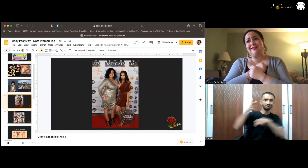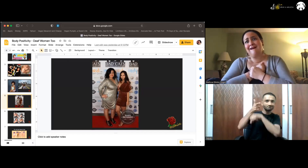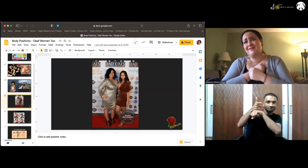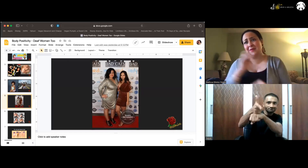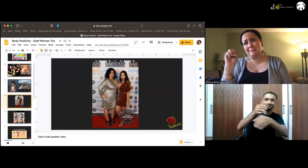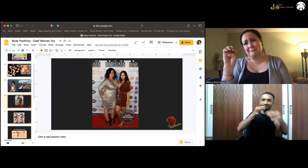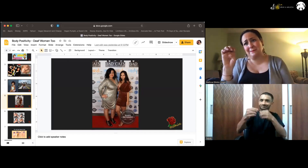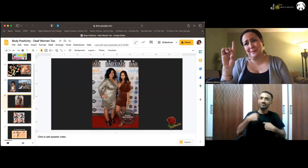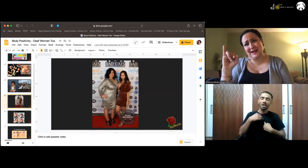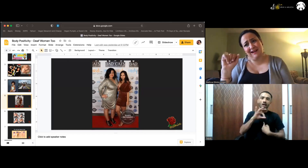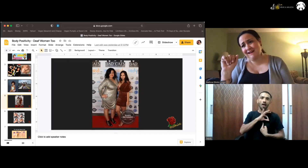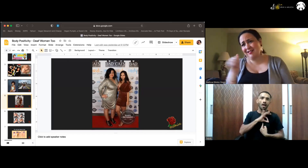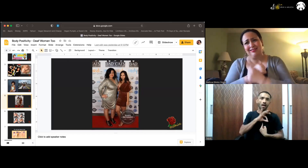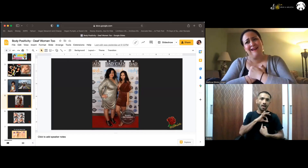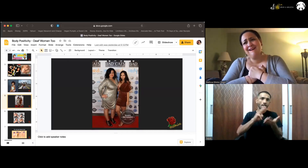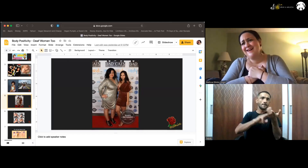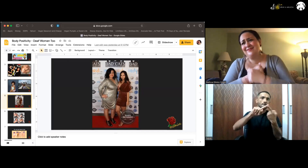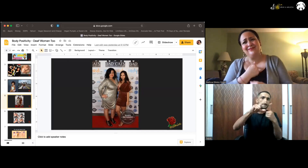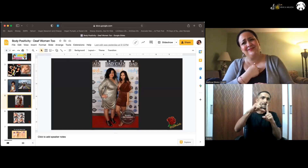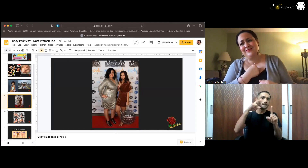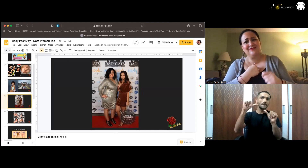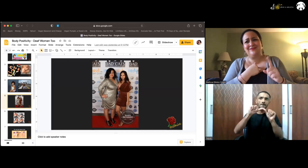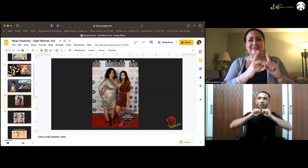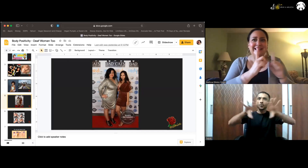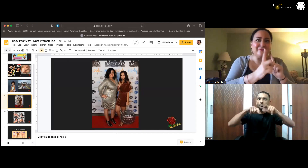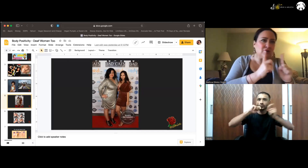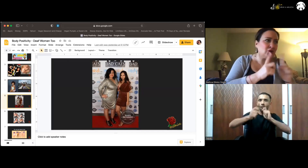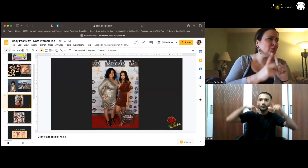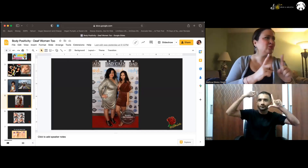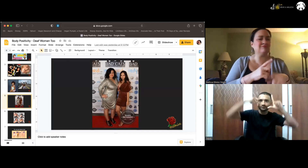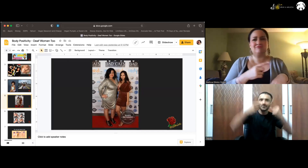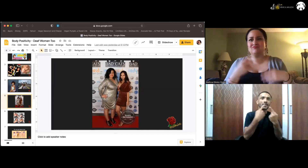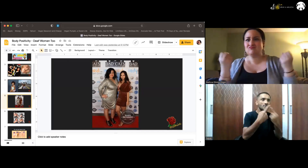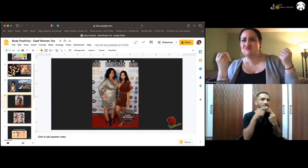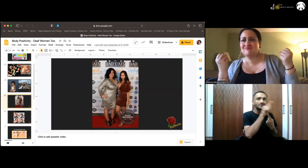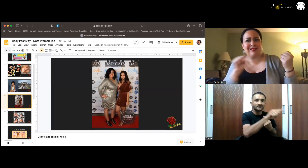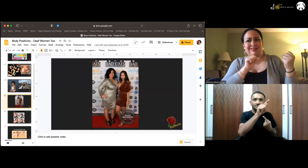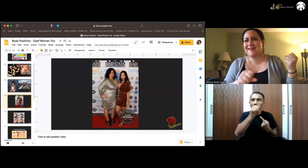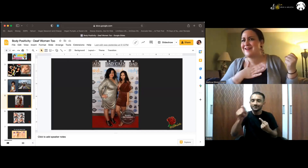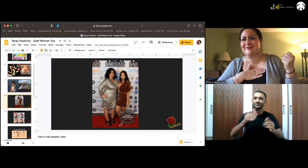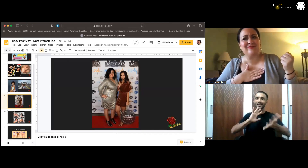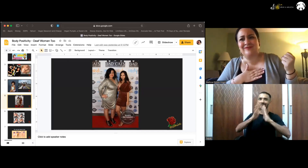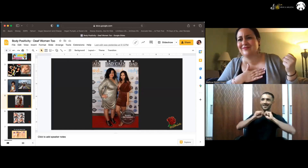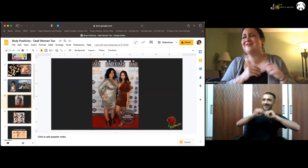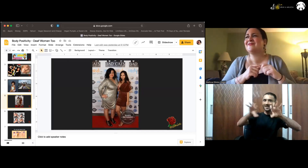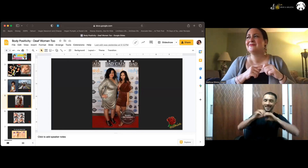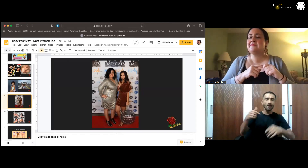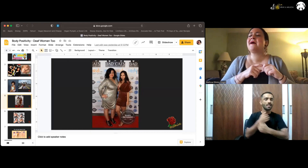social media that I saw many videos related to this. There were a few people talking about the